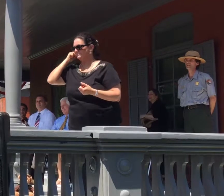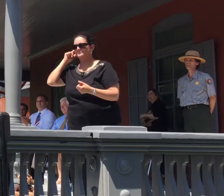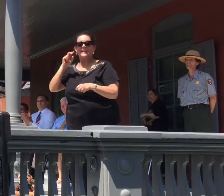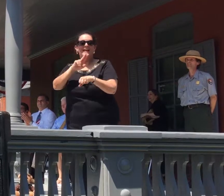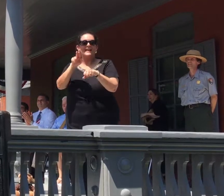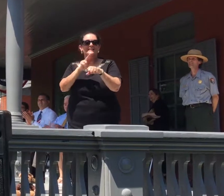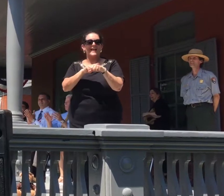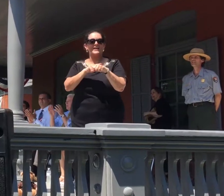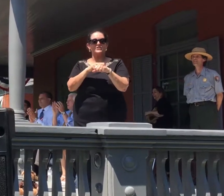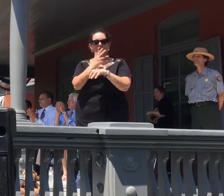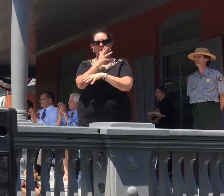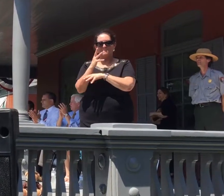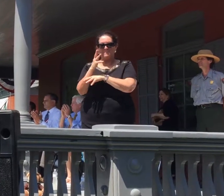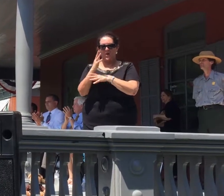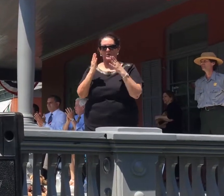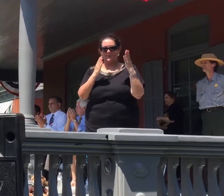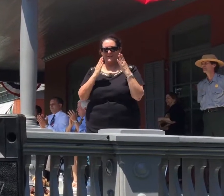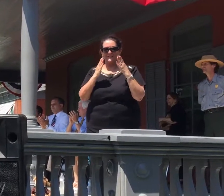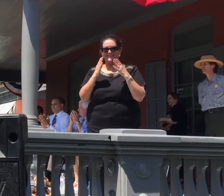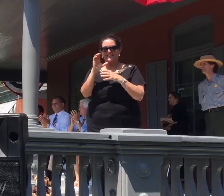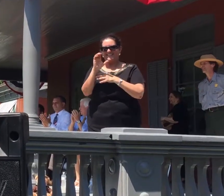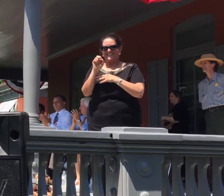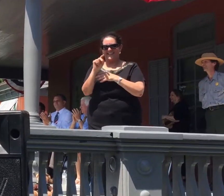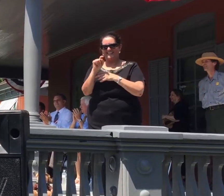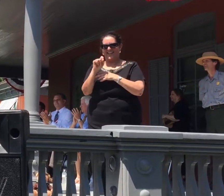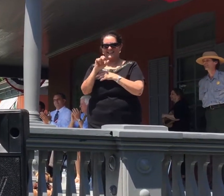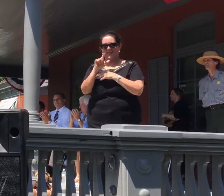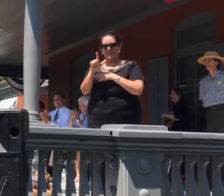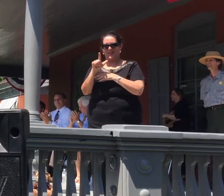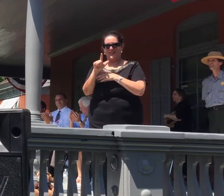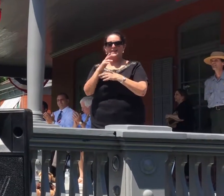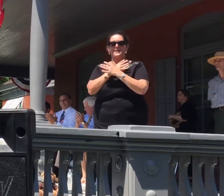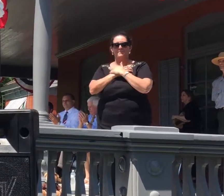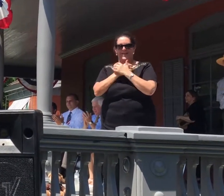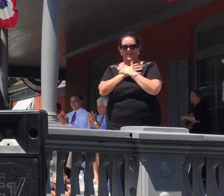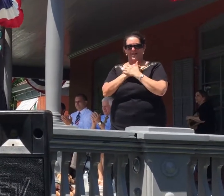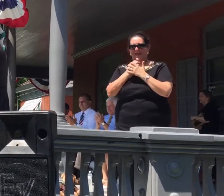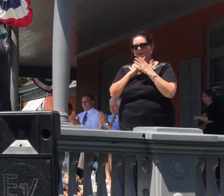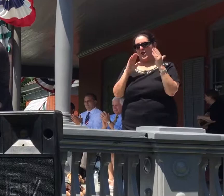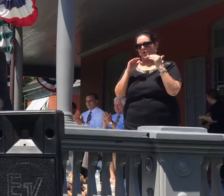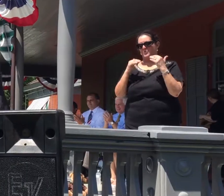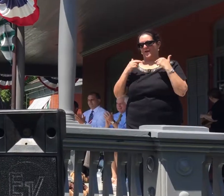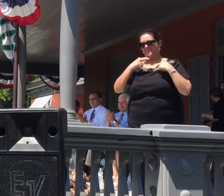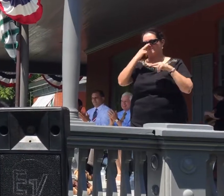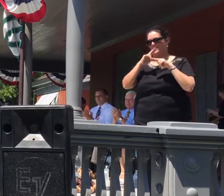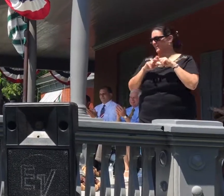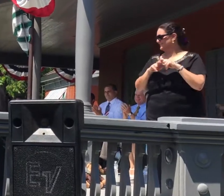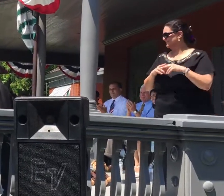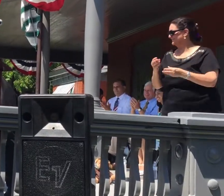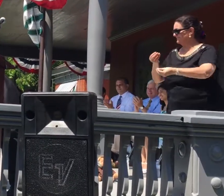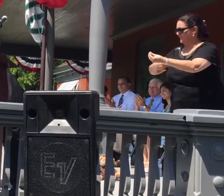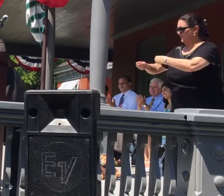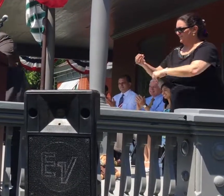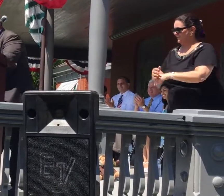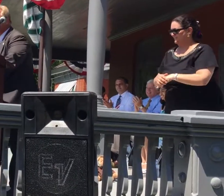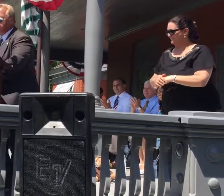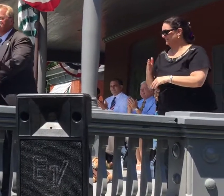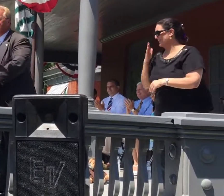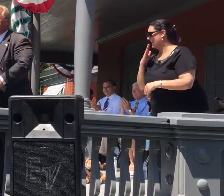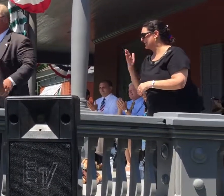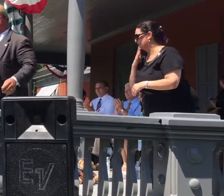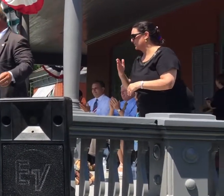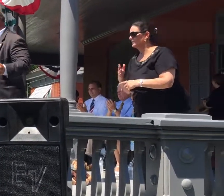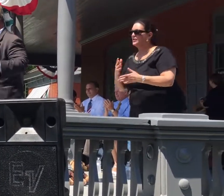This is a National Park Service centennial teddy bear. And I hope that you'll have fun with this teddy bear.